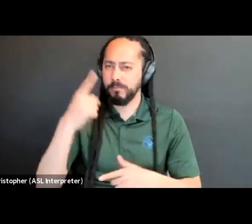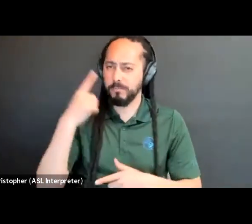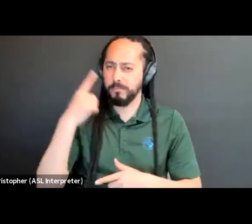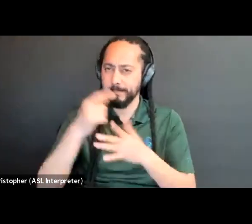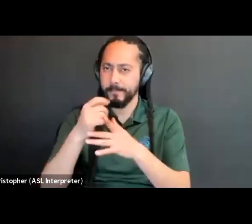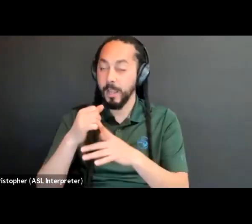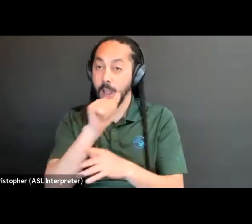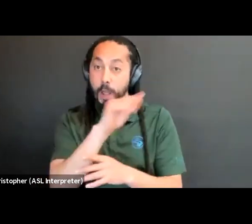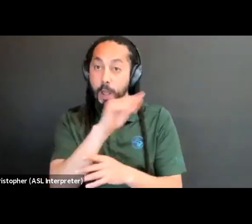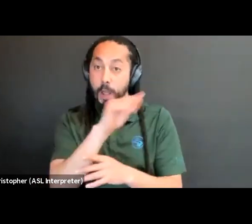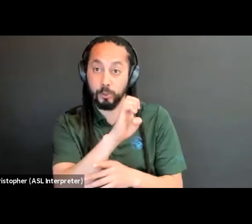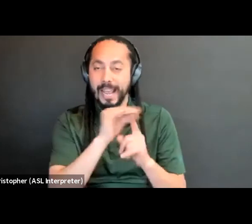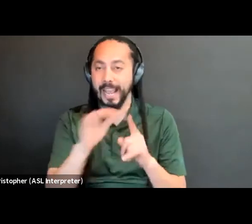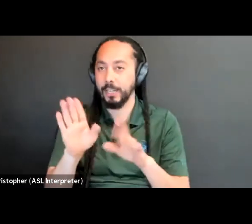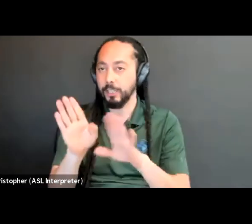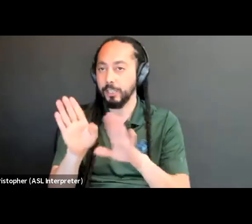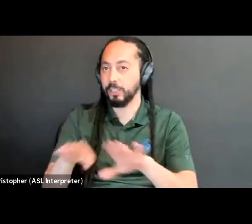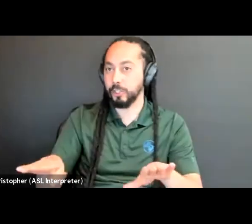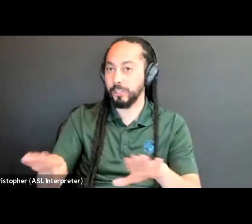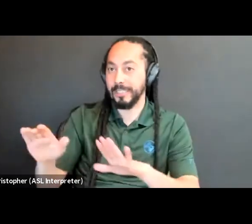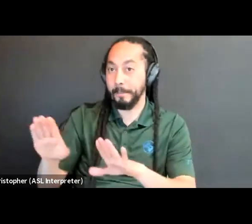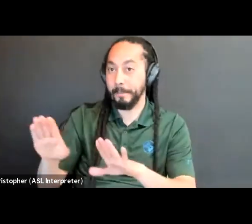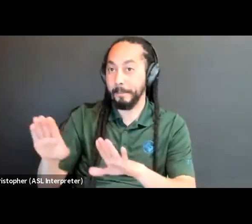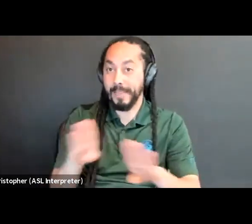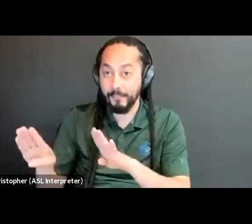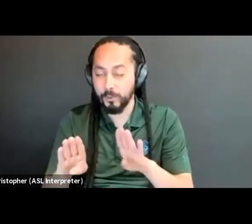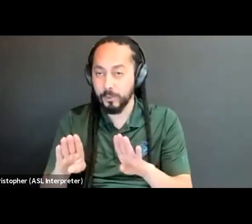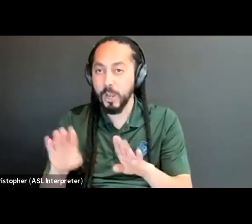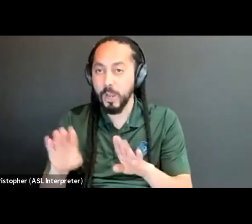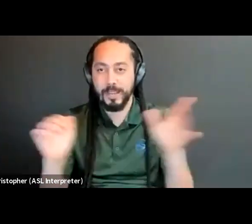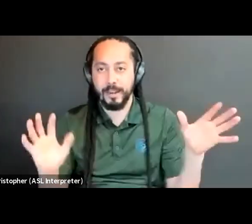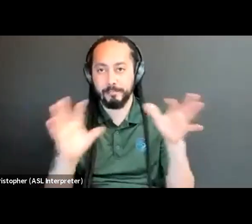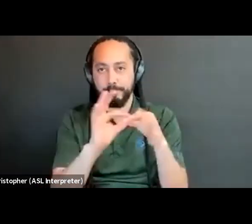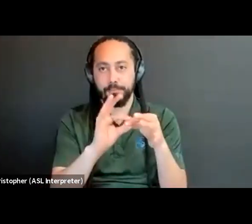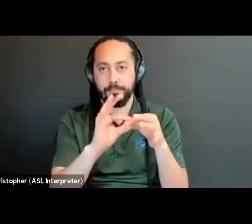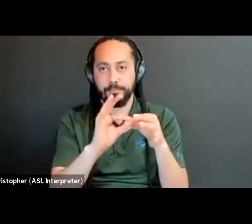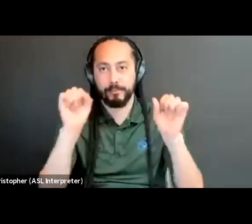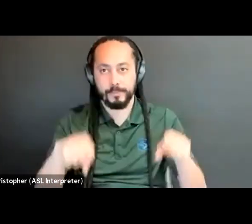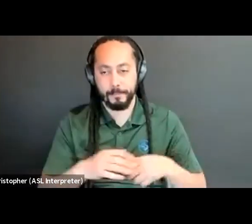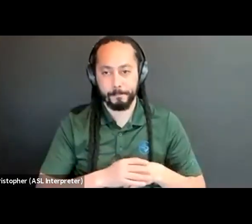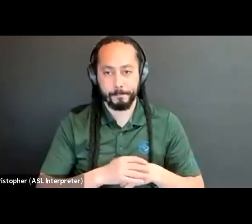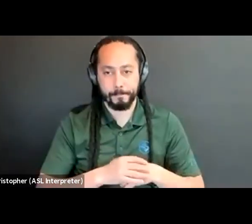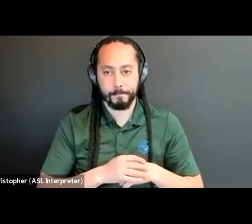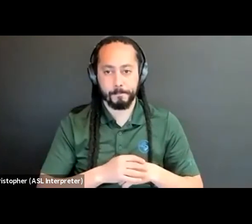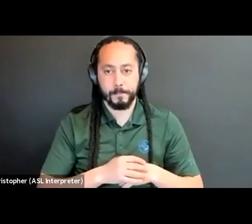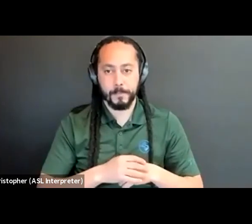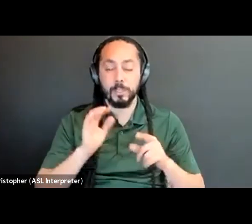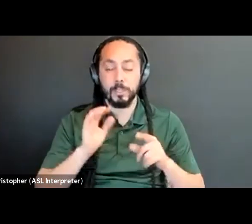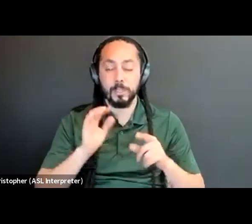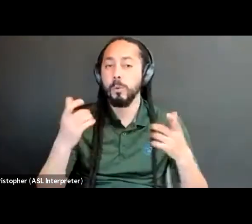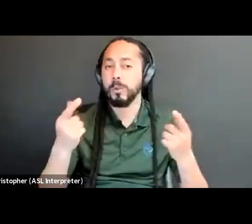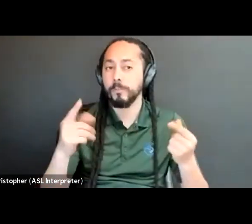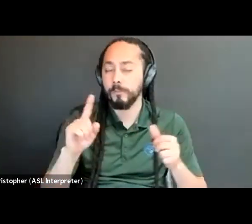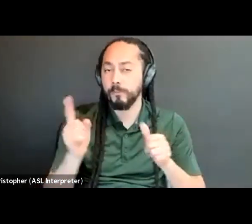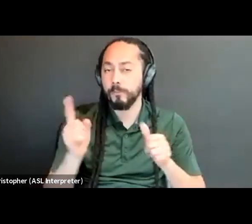and a child's actions or preference. So what I'd like to do first is tell you that,